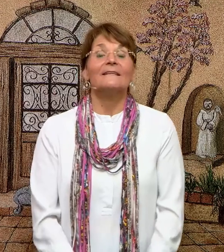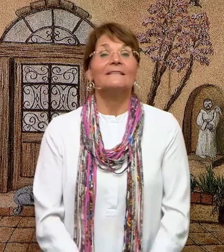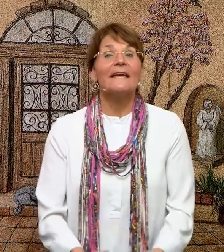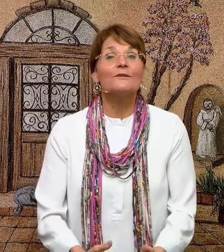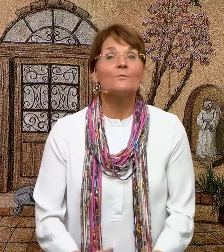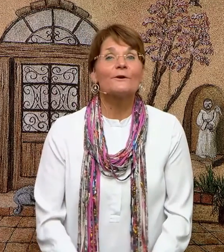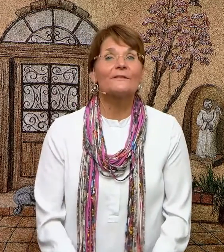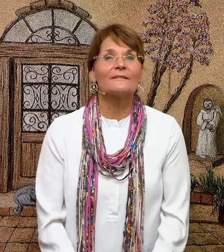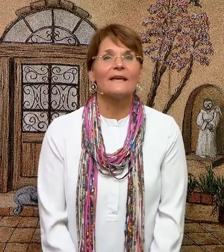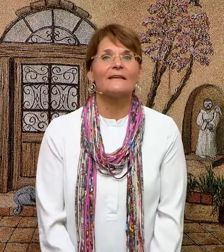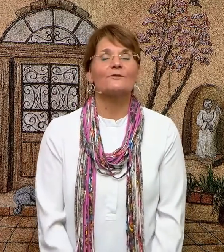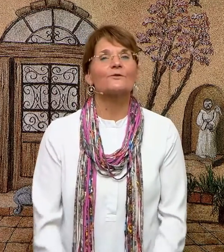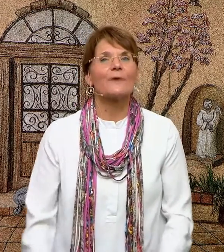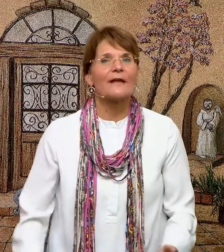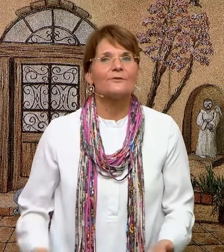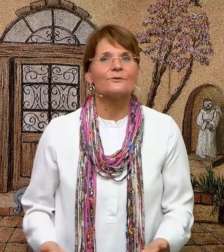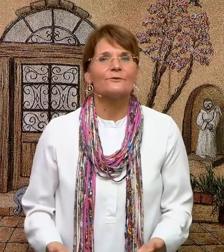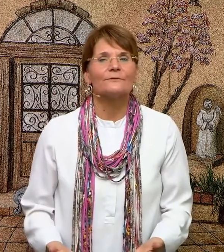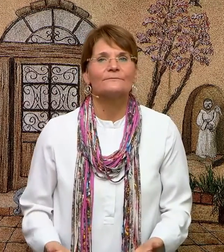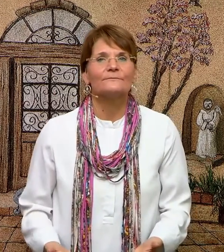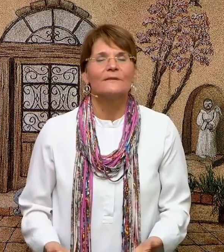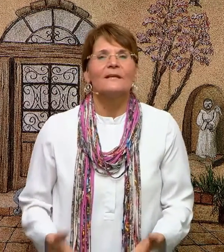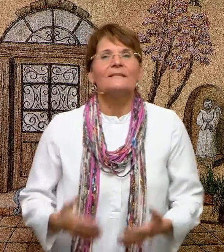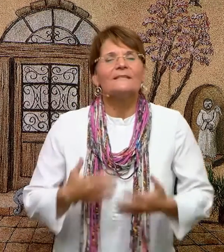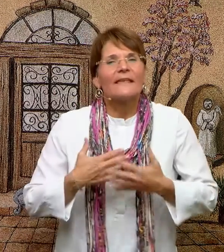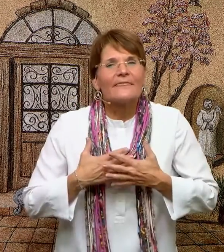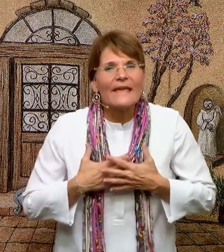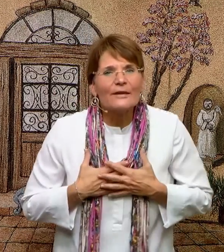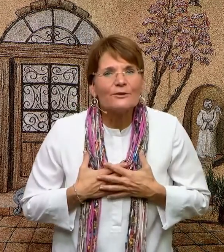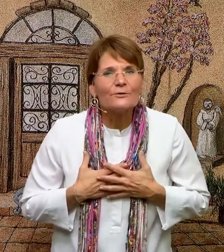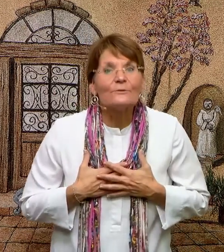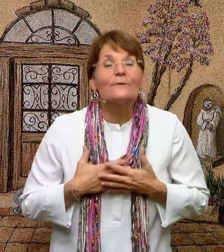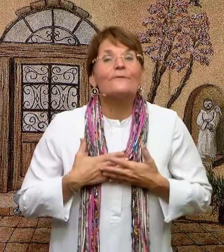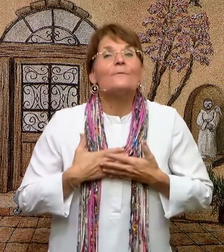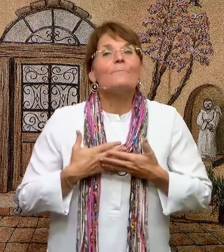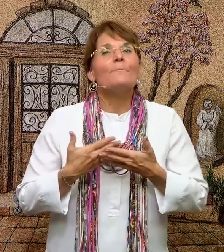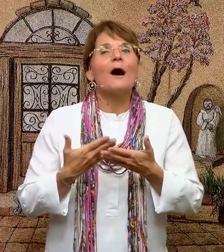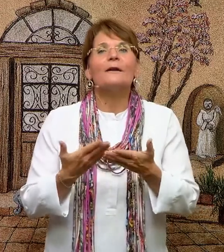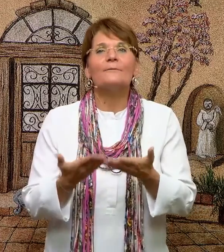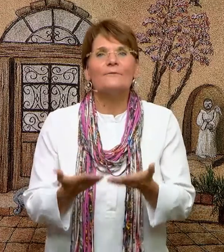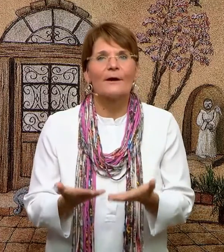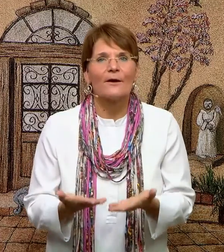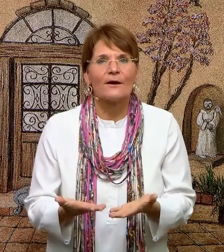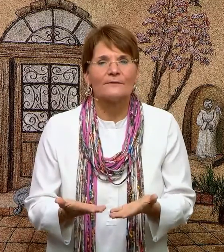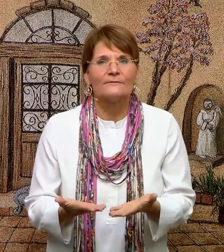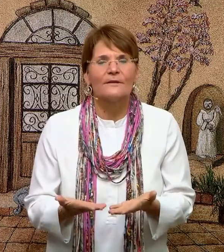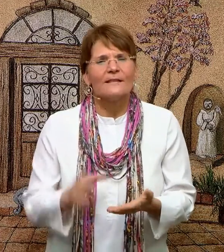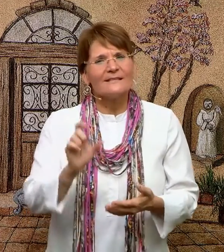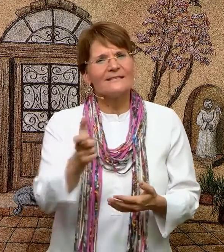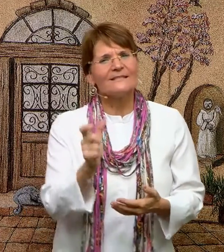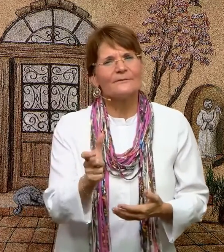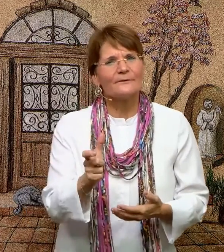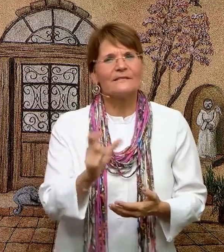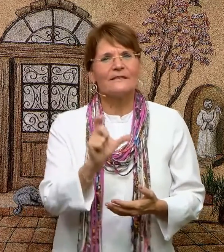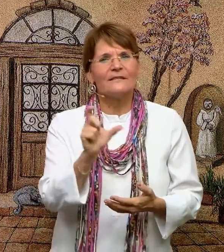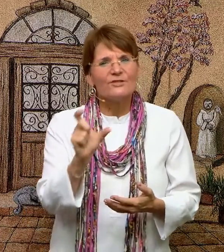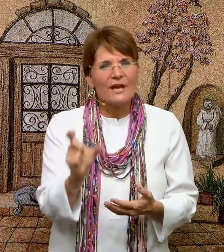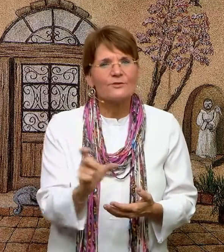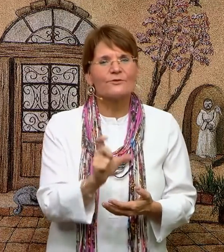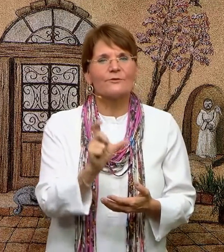Today's word of the day is gratitude. To say thank you from the bottom of my heart. That's the difference in the gesture or